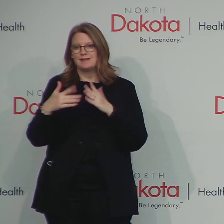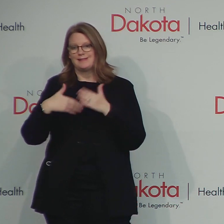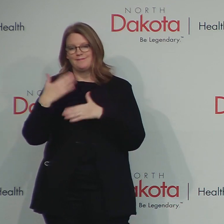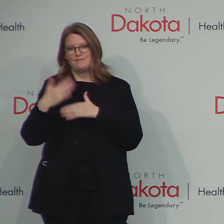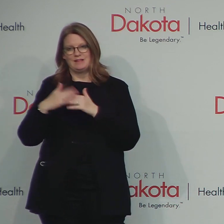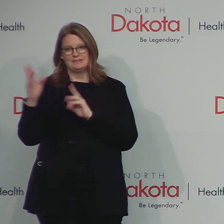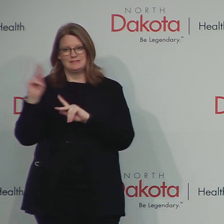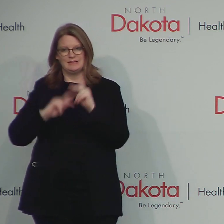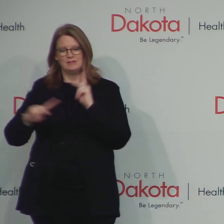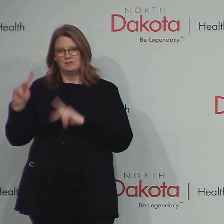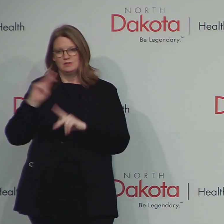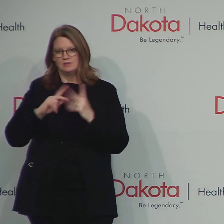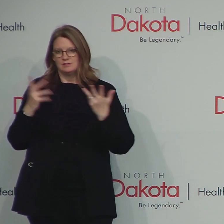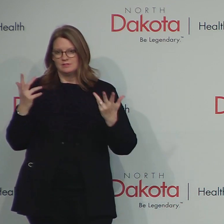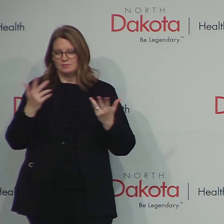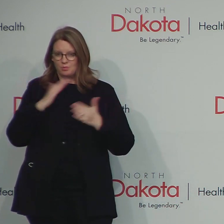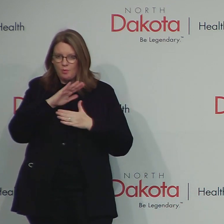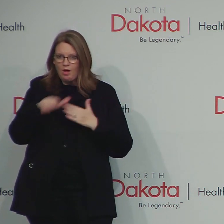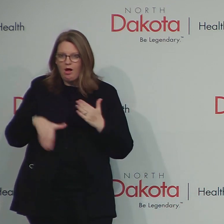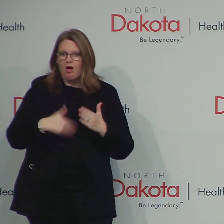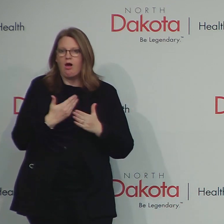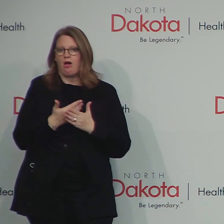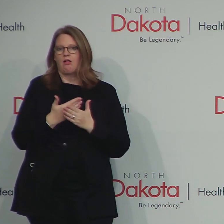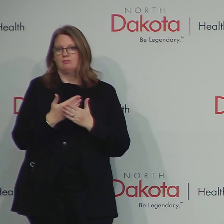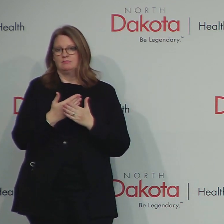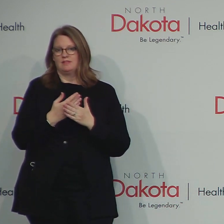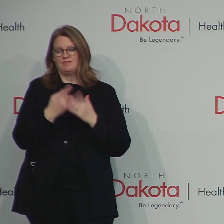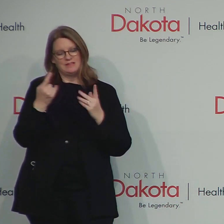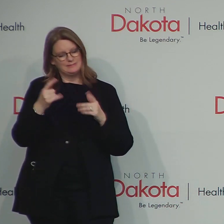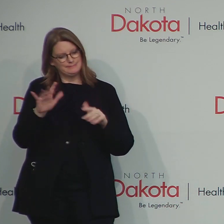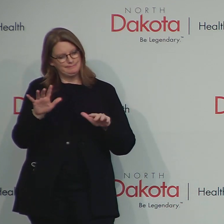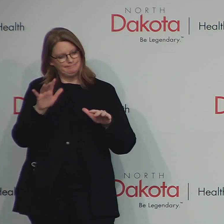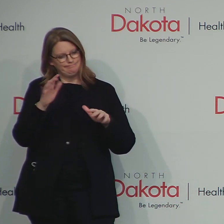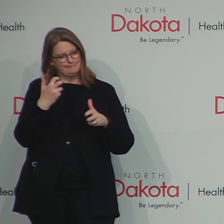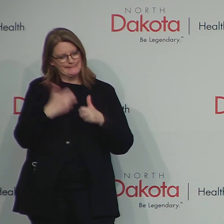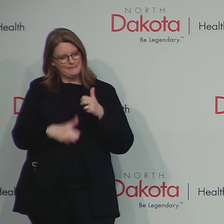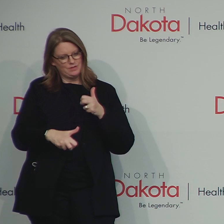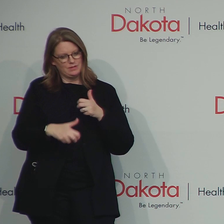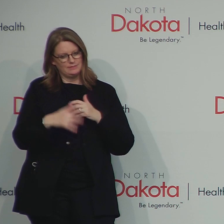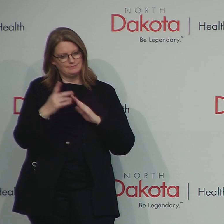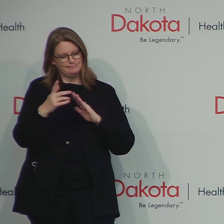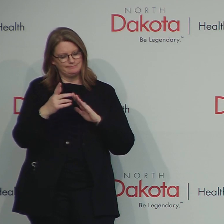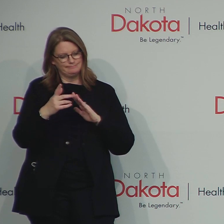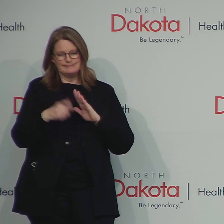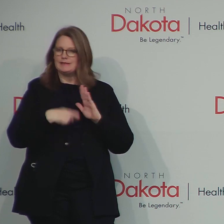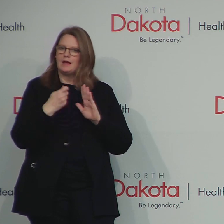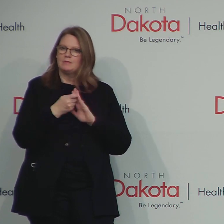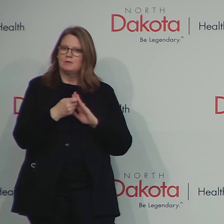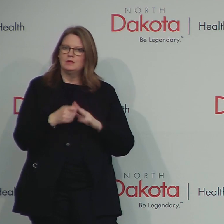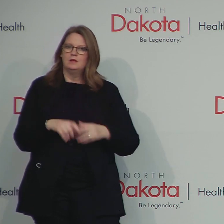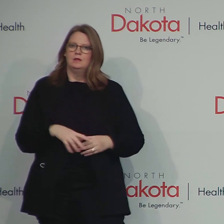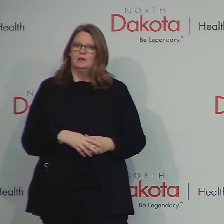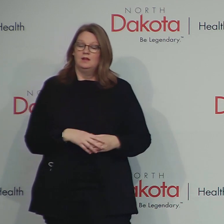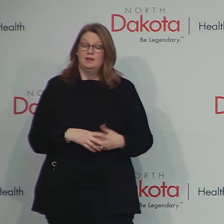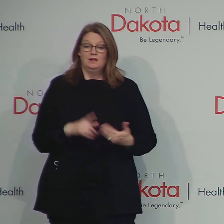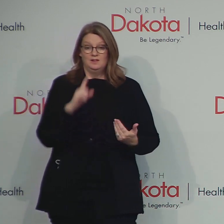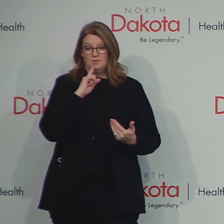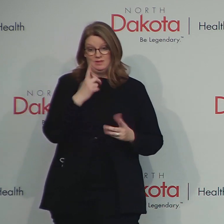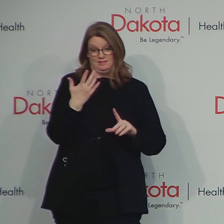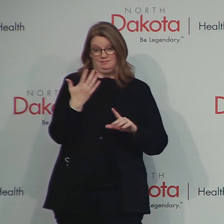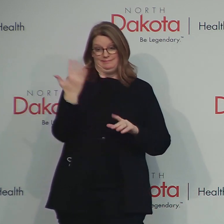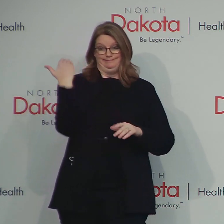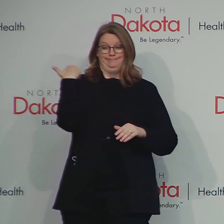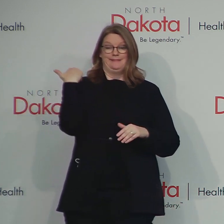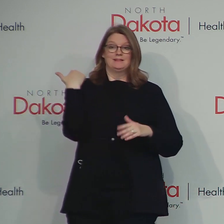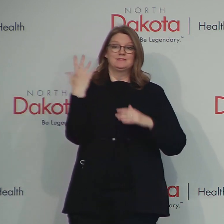through all aspects of these trying times. We have 3 tools today that we did not have even months ago in the